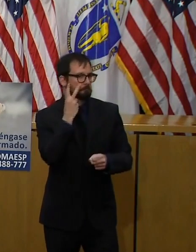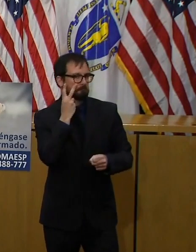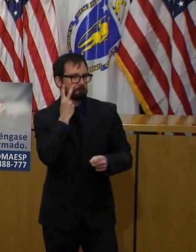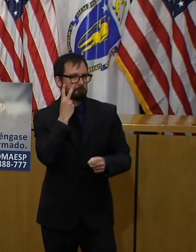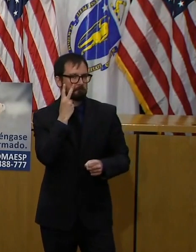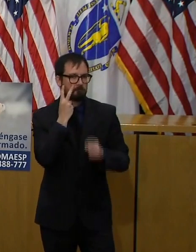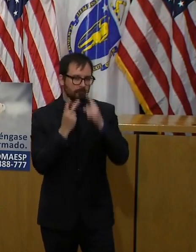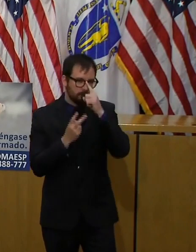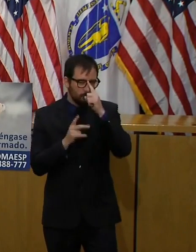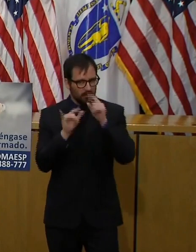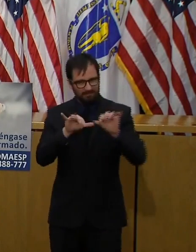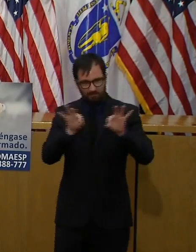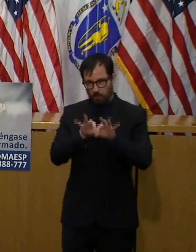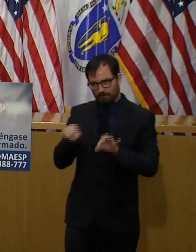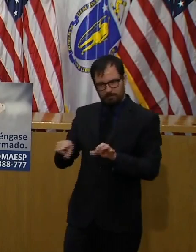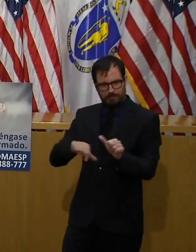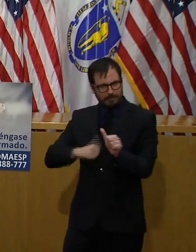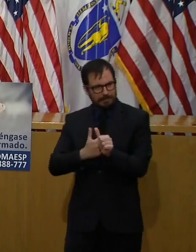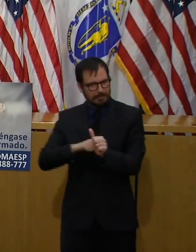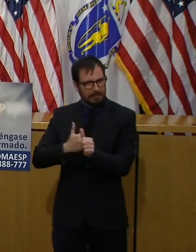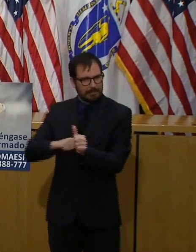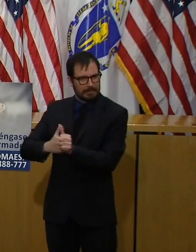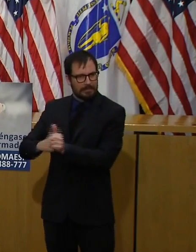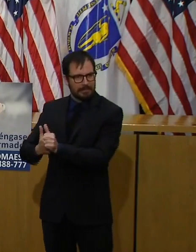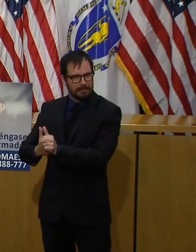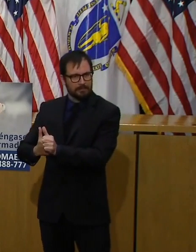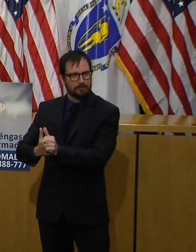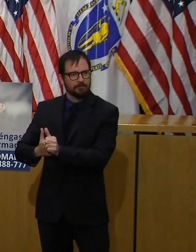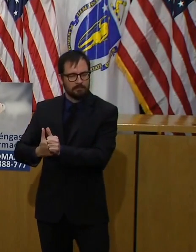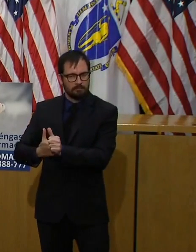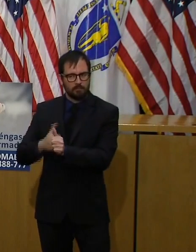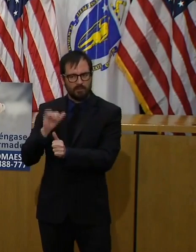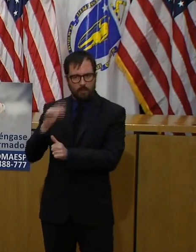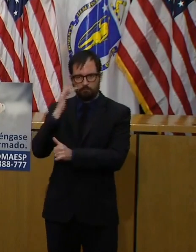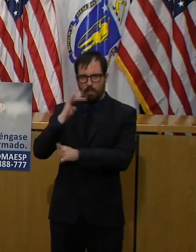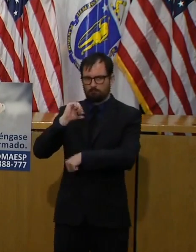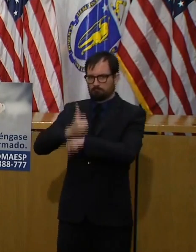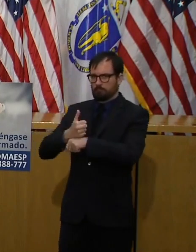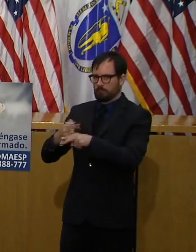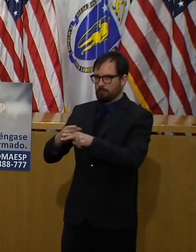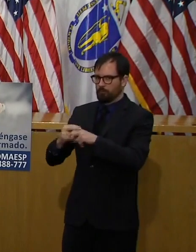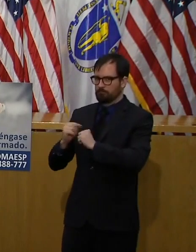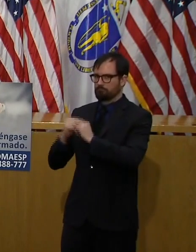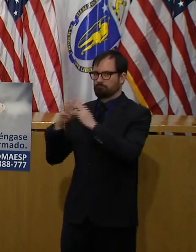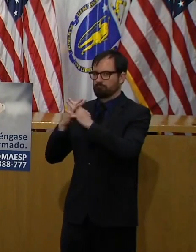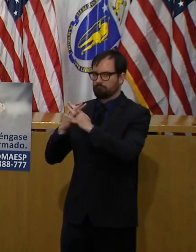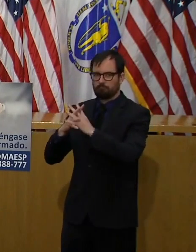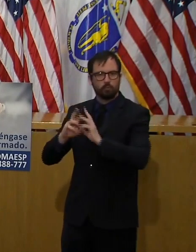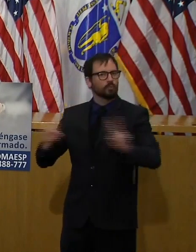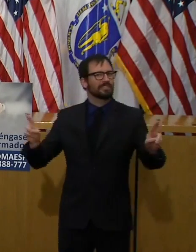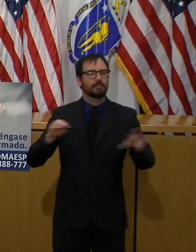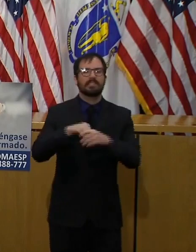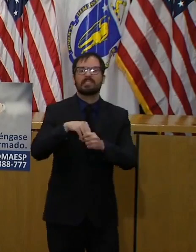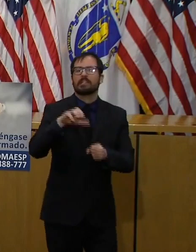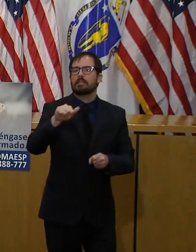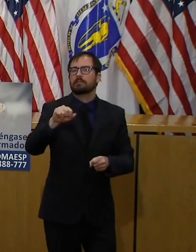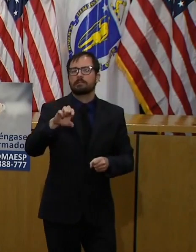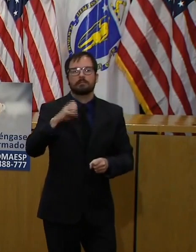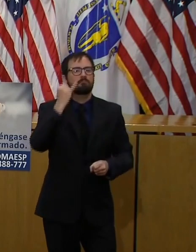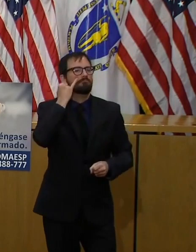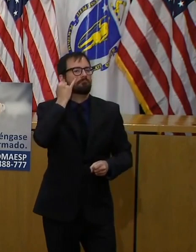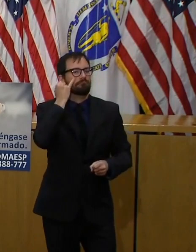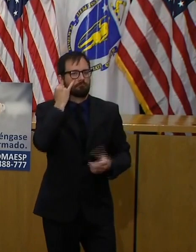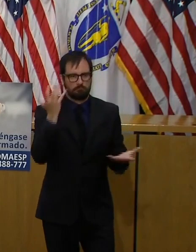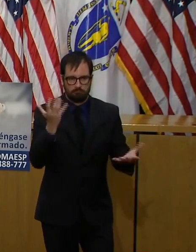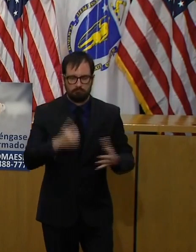them. As we've said several times here, we are doing what we can to hope for the best, but we are absolutely planning for the worst, and